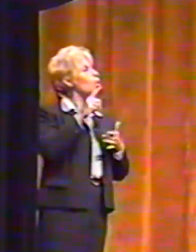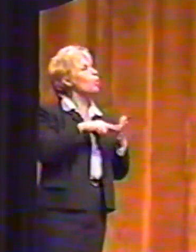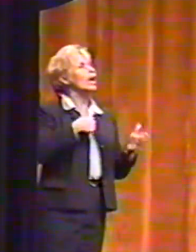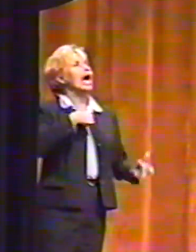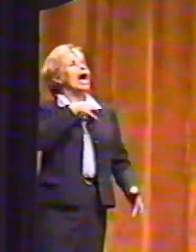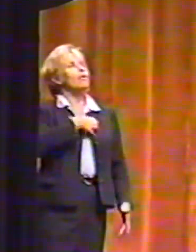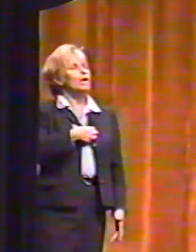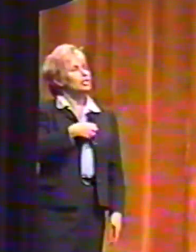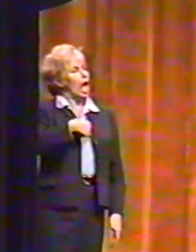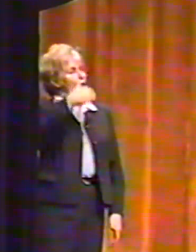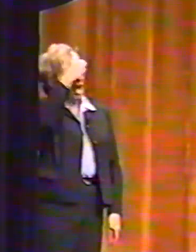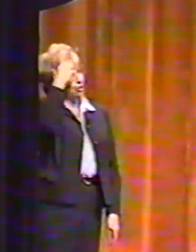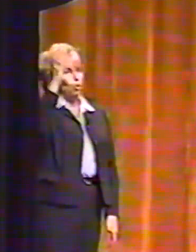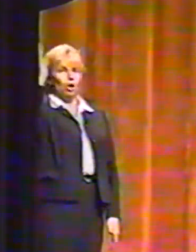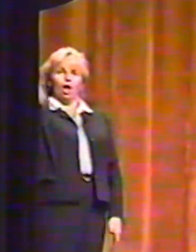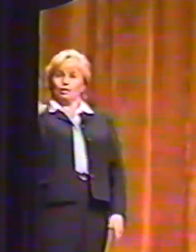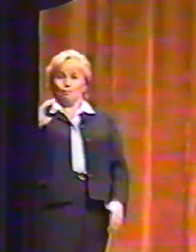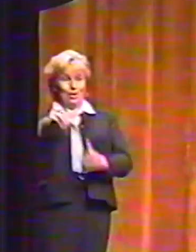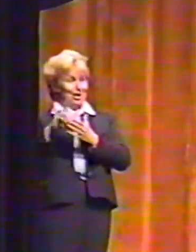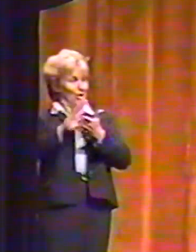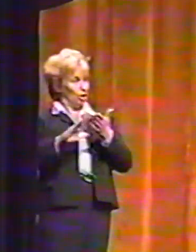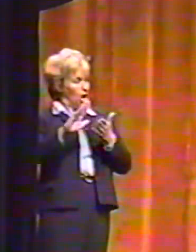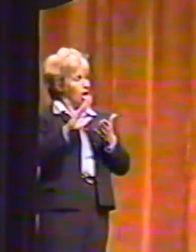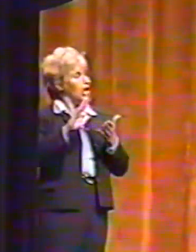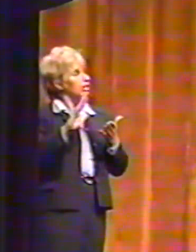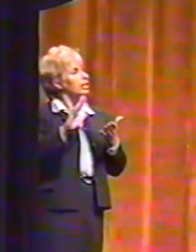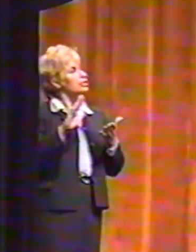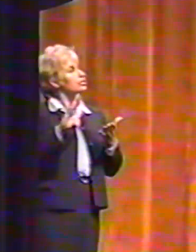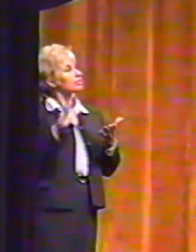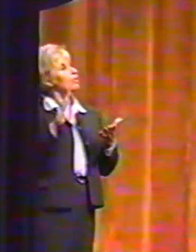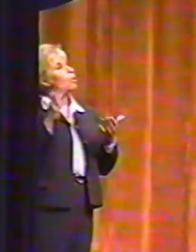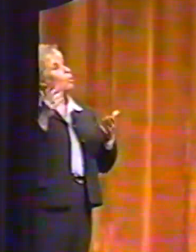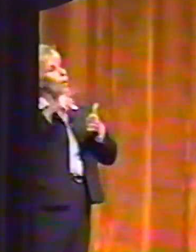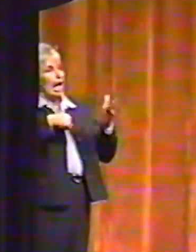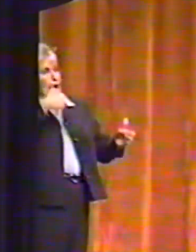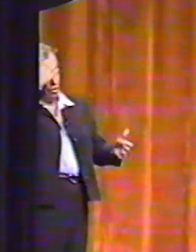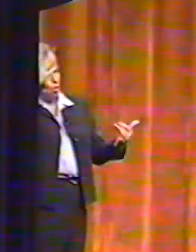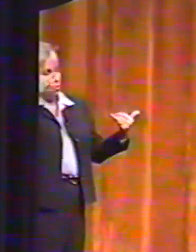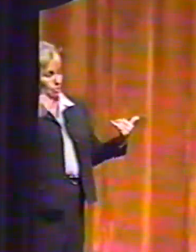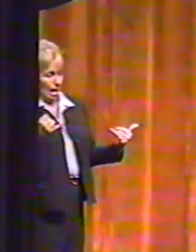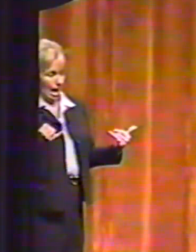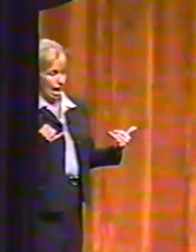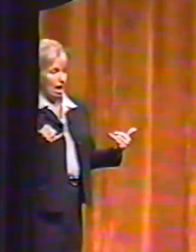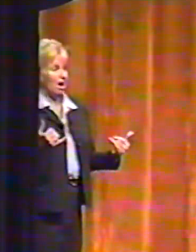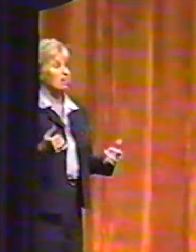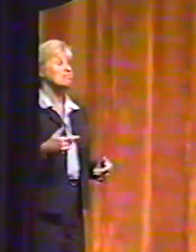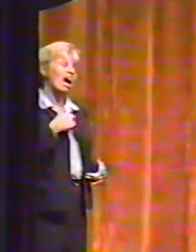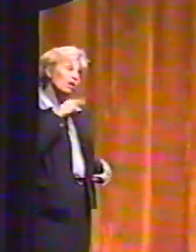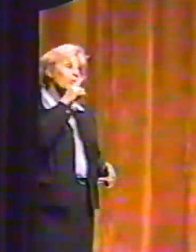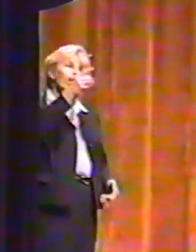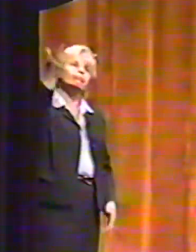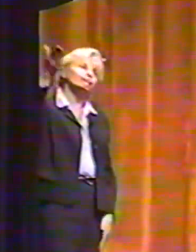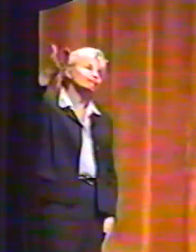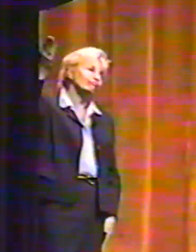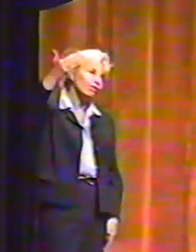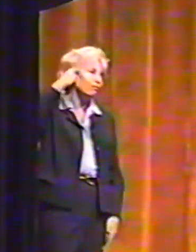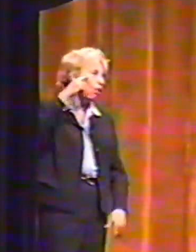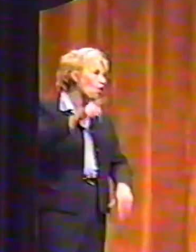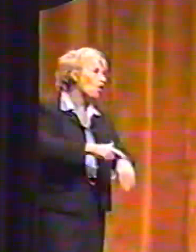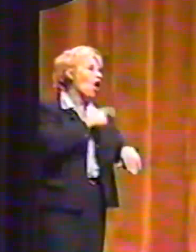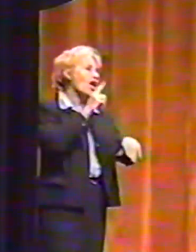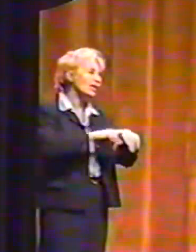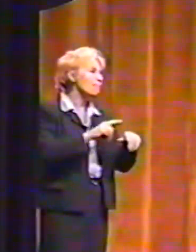knew then that I knew now, having had all of these experiences. So I could talk for a long time, for hours,